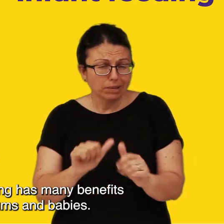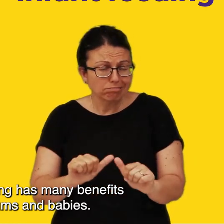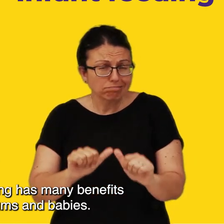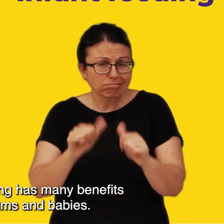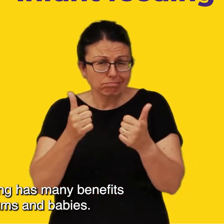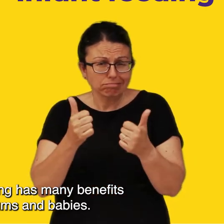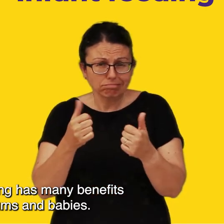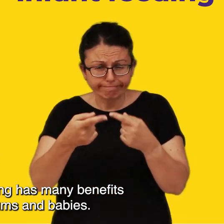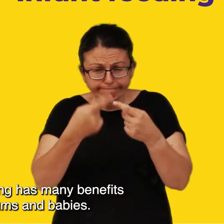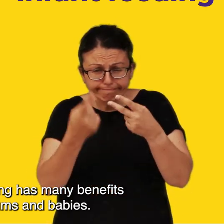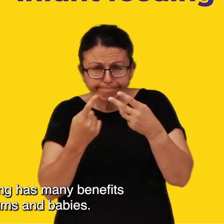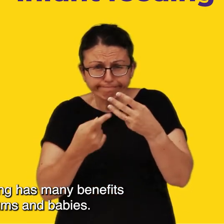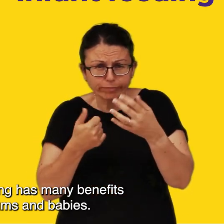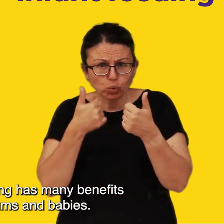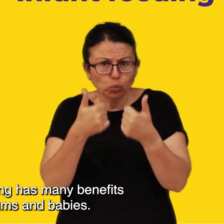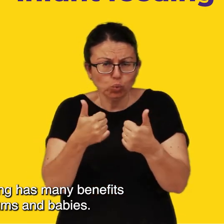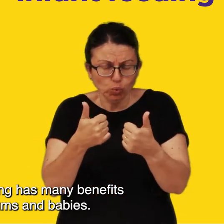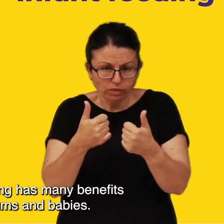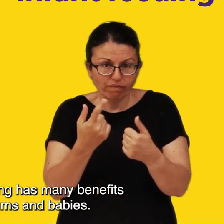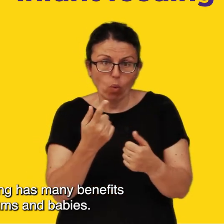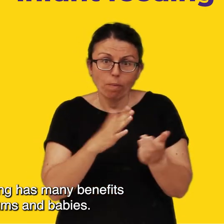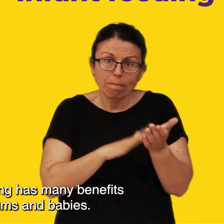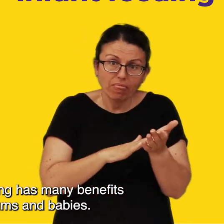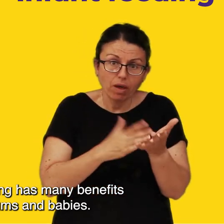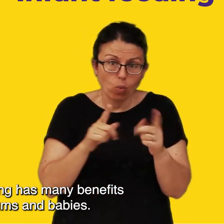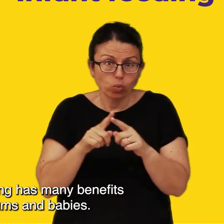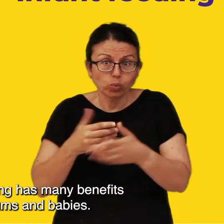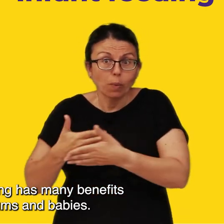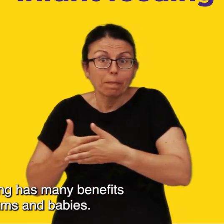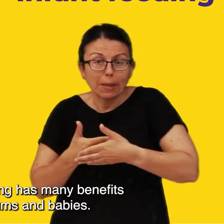Breastfeeding has many benefits for mums and babies.